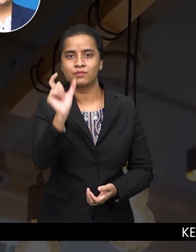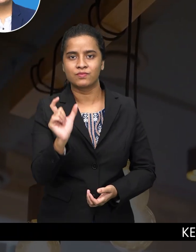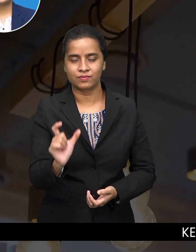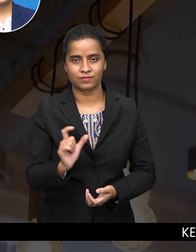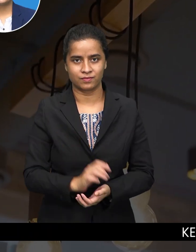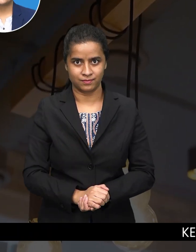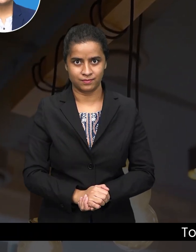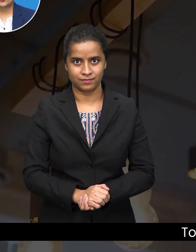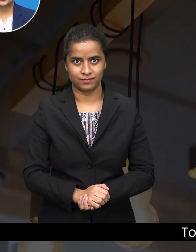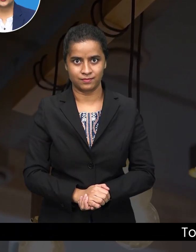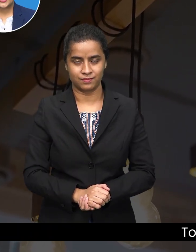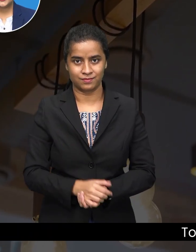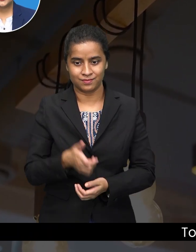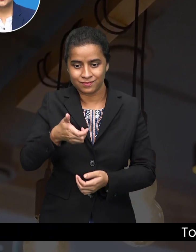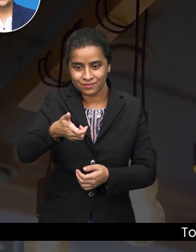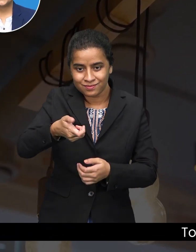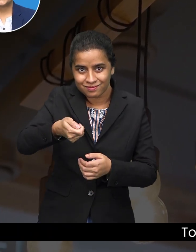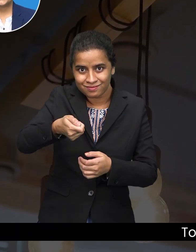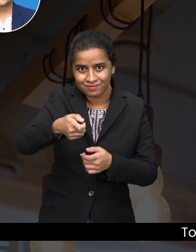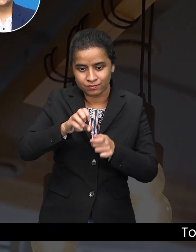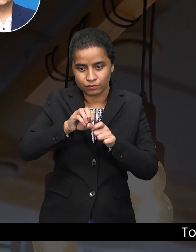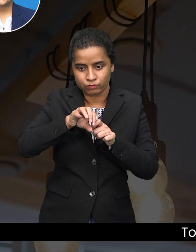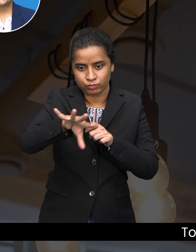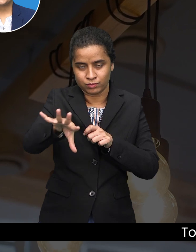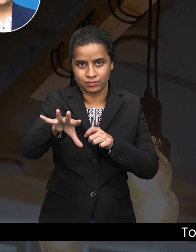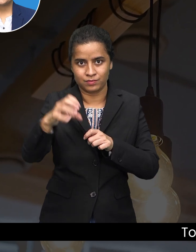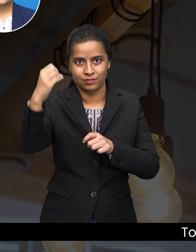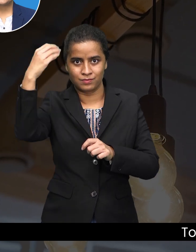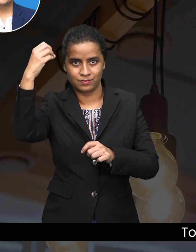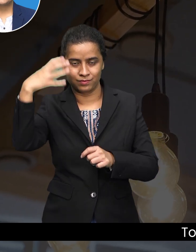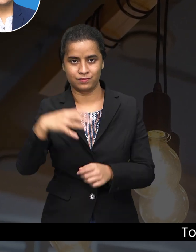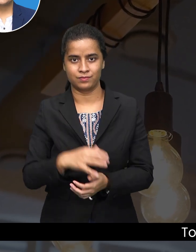Keywords: torchlight,